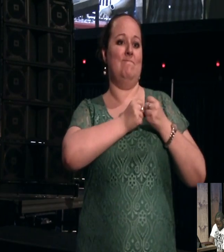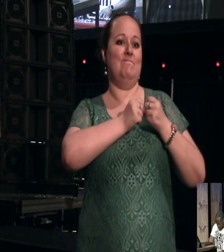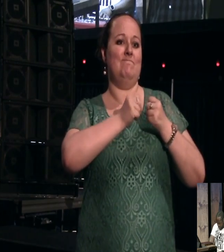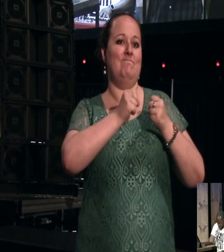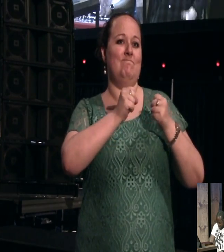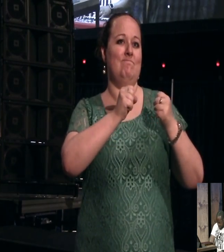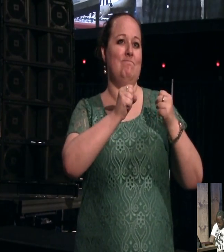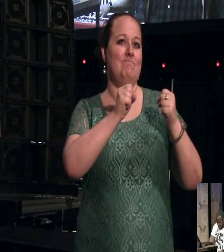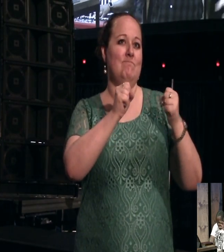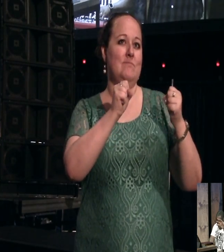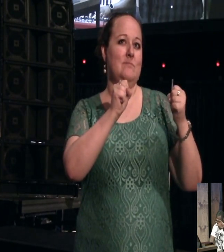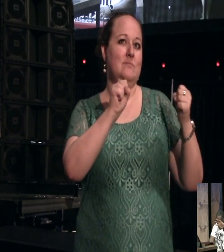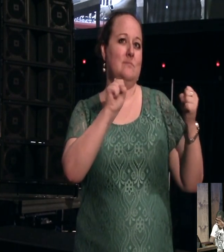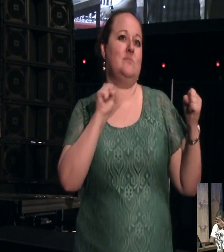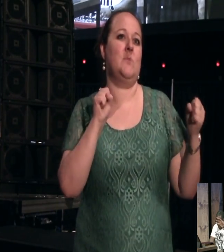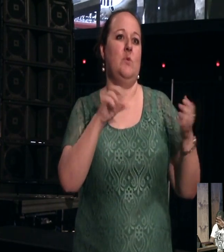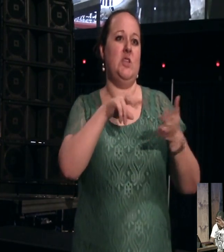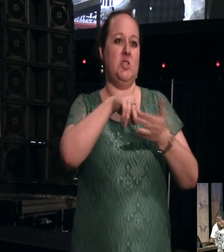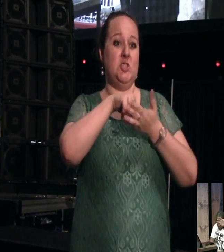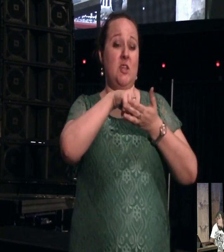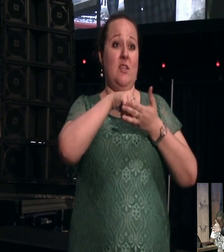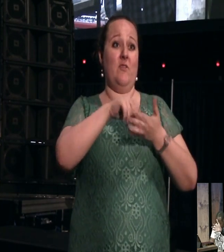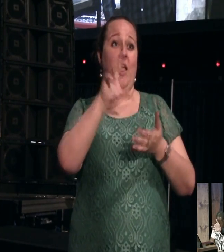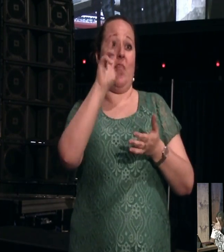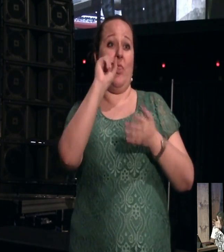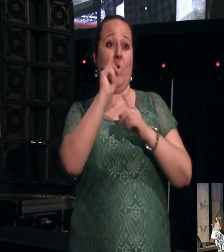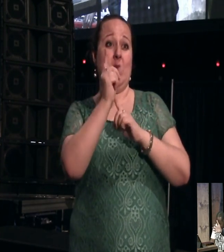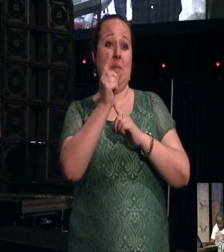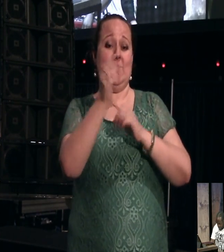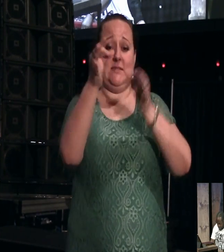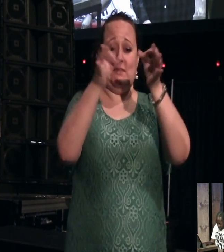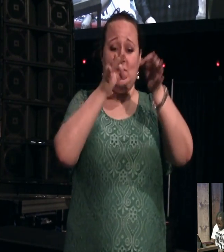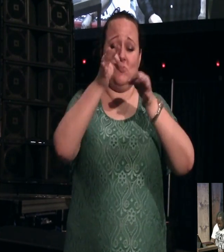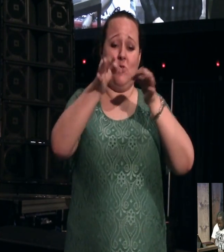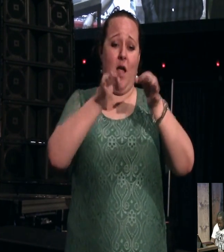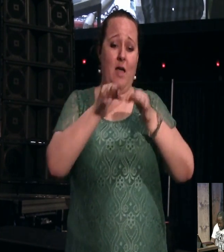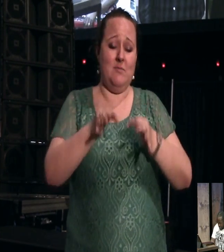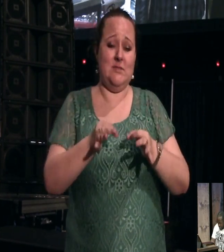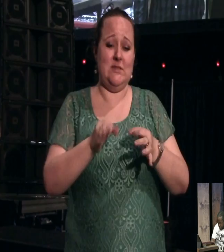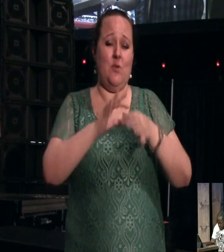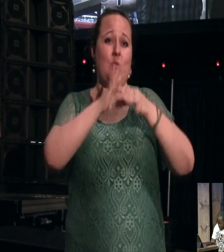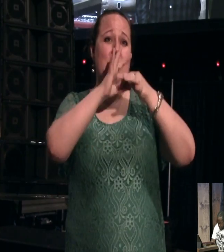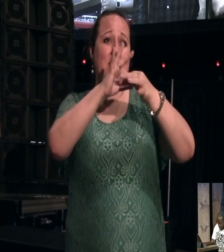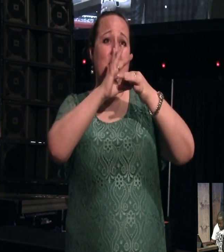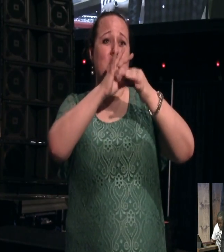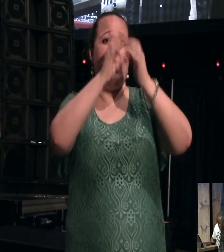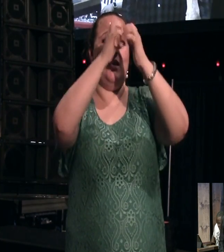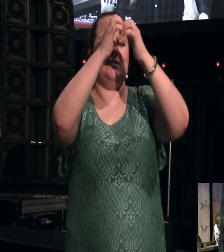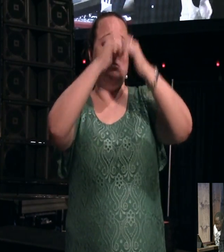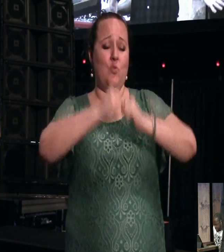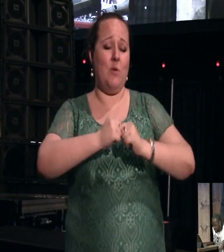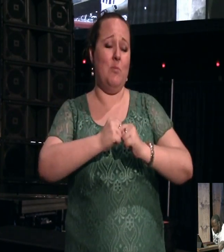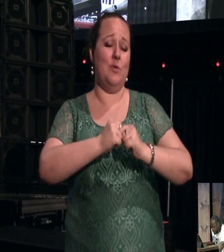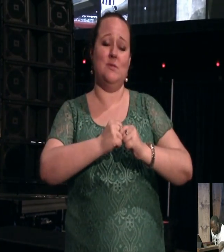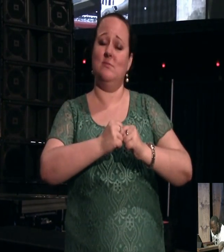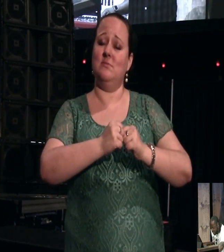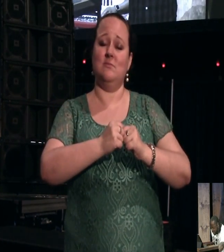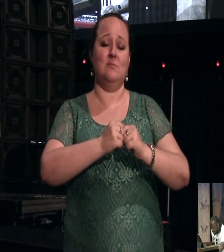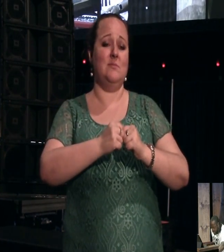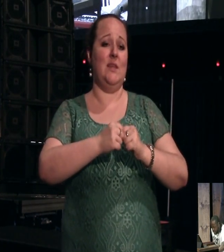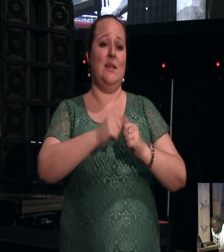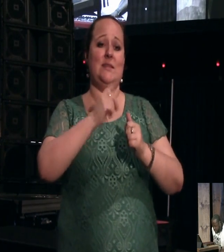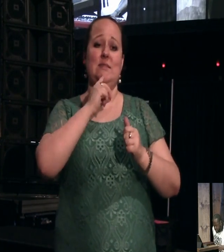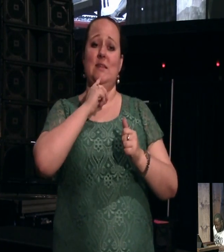And then he just paused and he started to open up. And we stood there for 30 minutes as he told me just about how